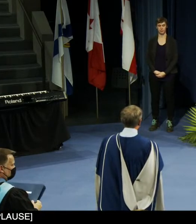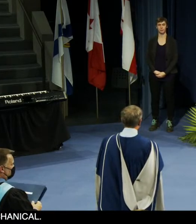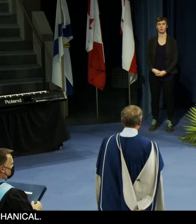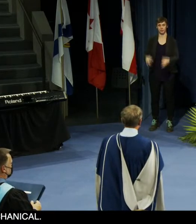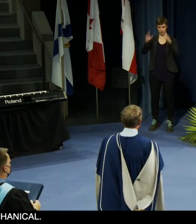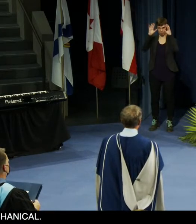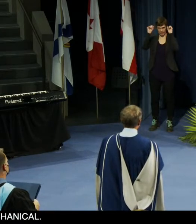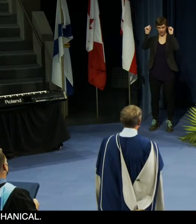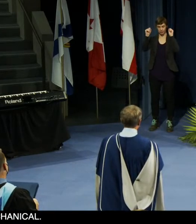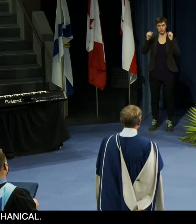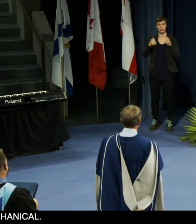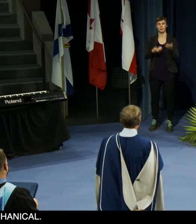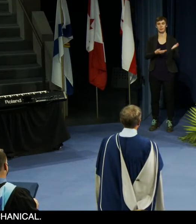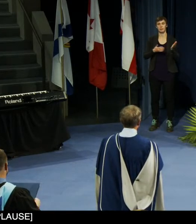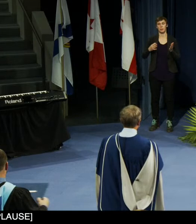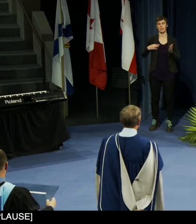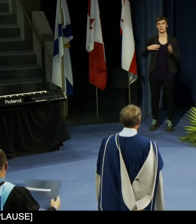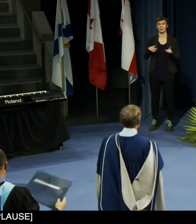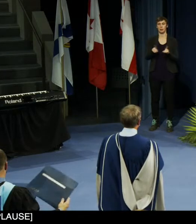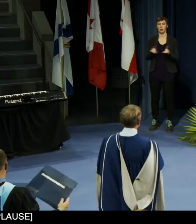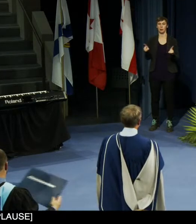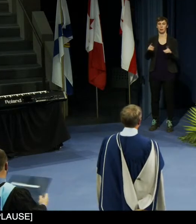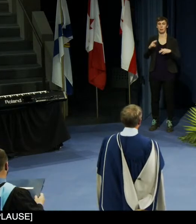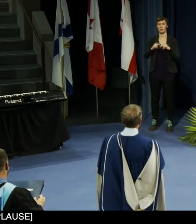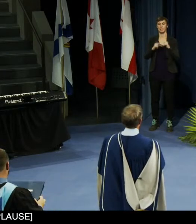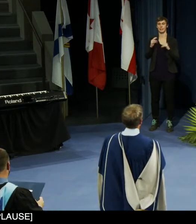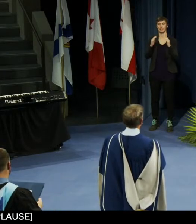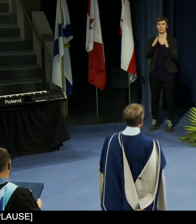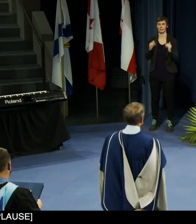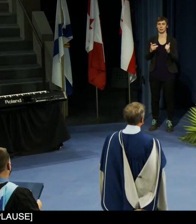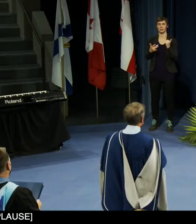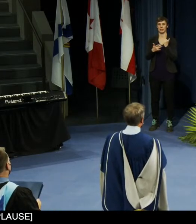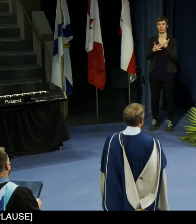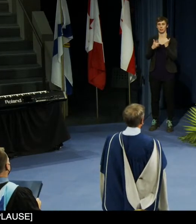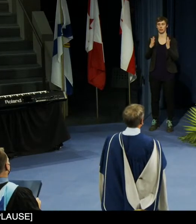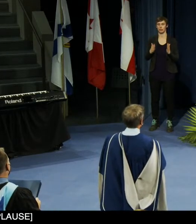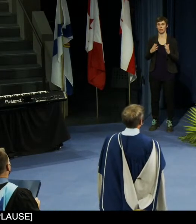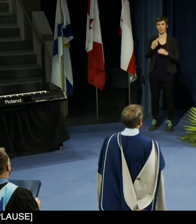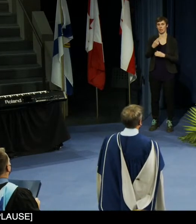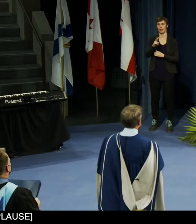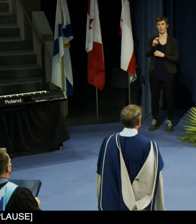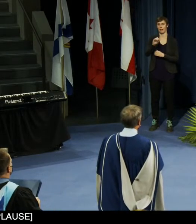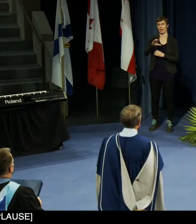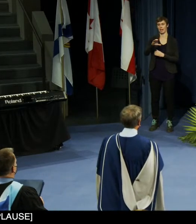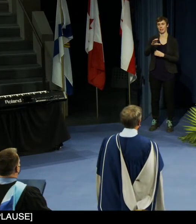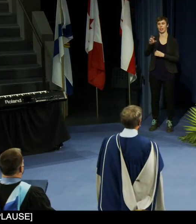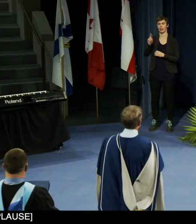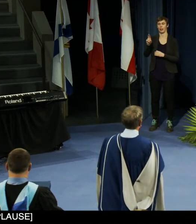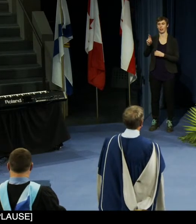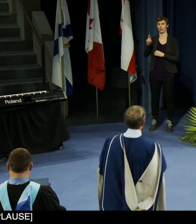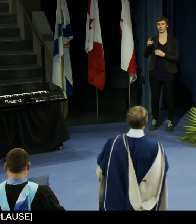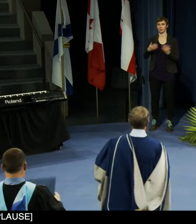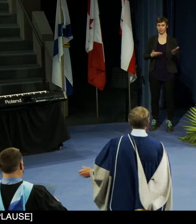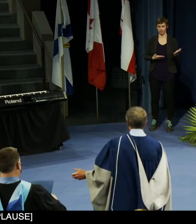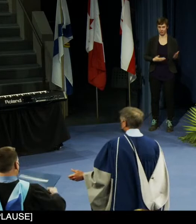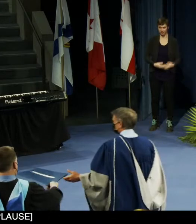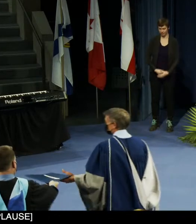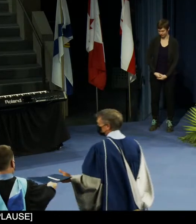Mr. President, candidates for the Diploma in Building Systems Technician, HVAC, and R. Riley